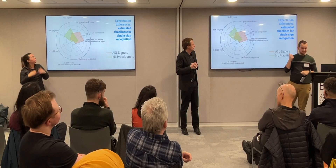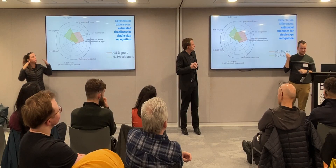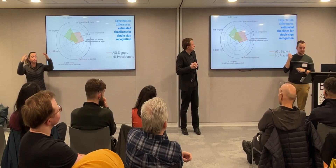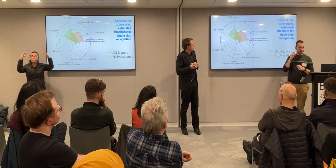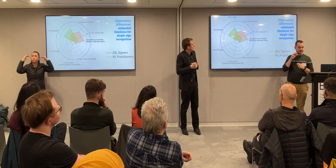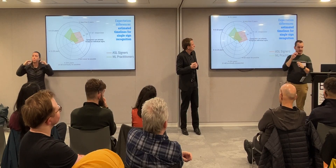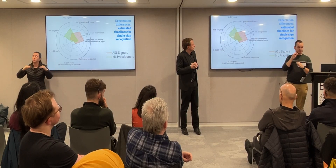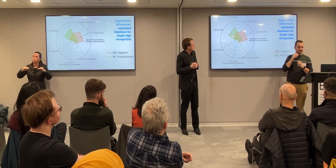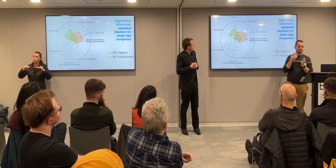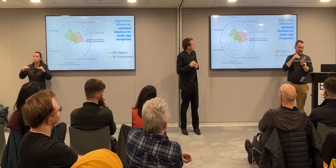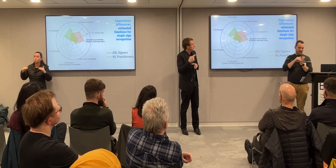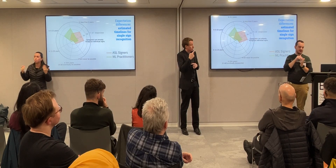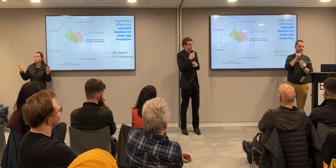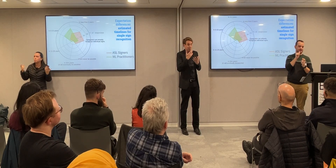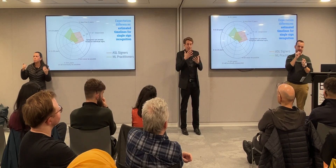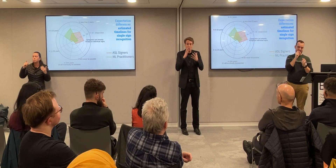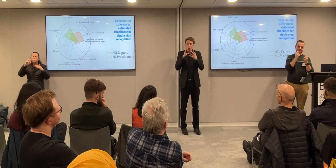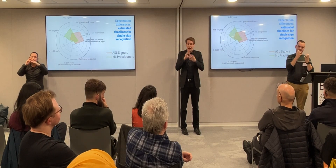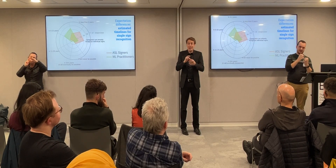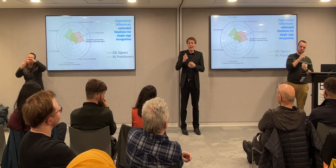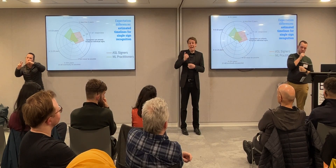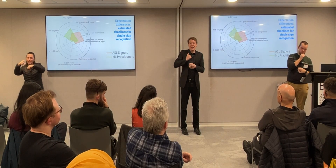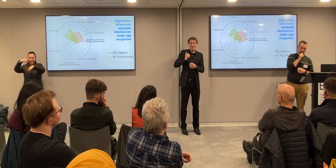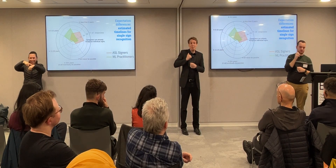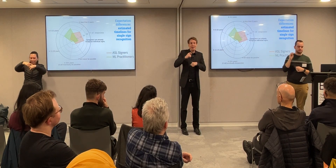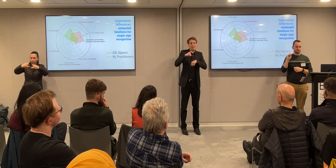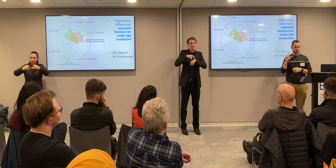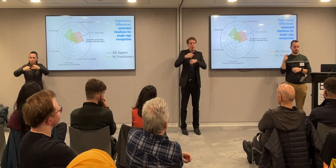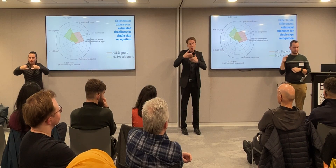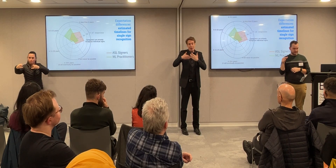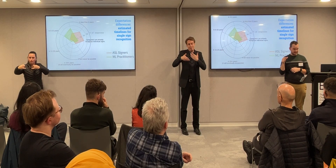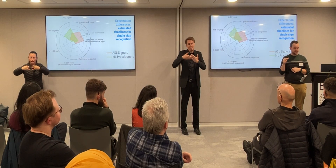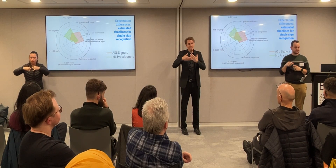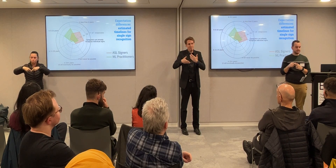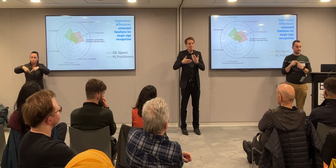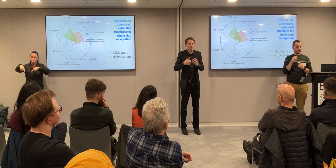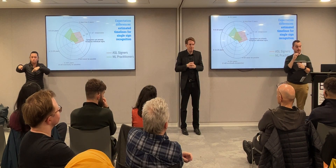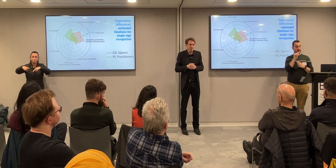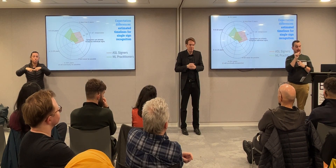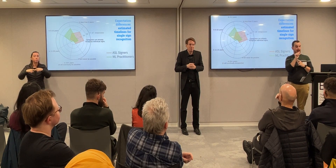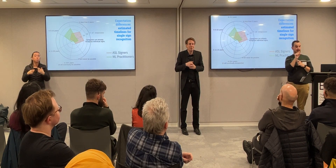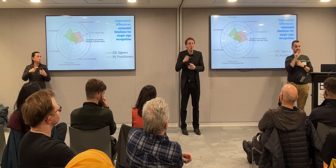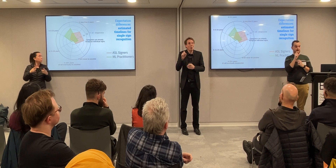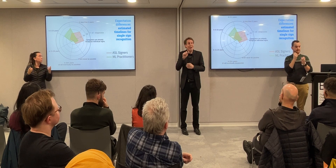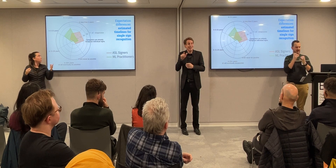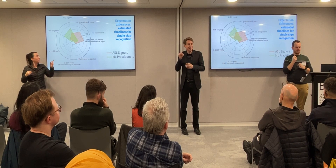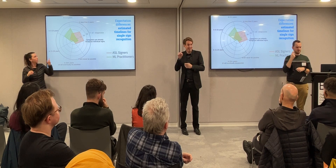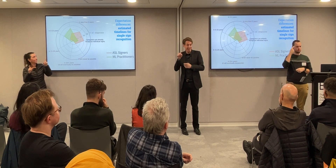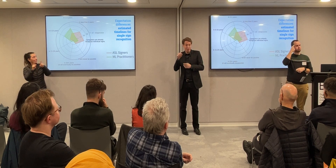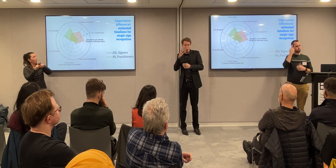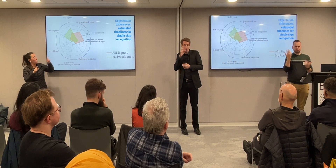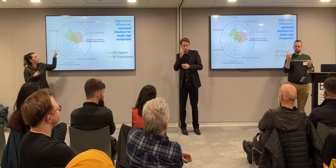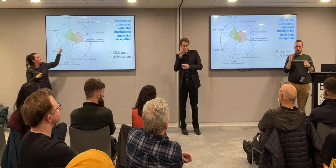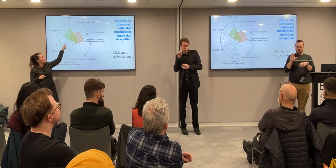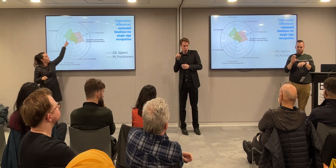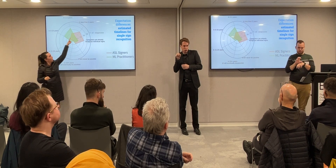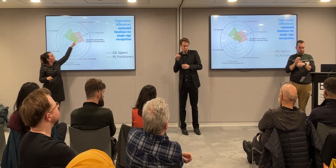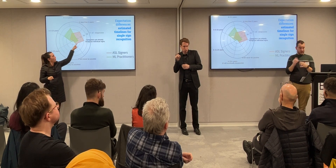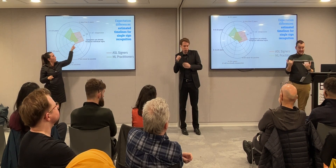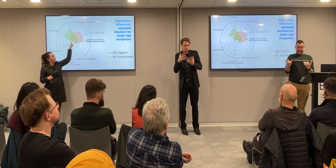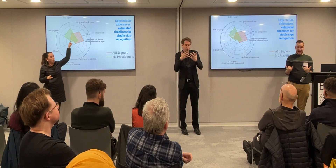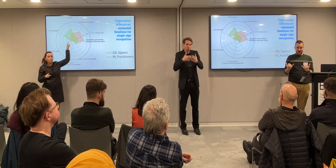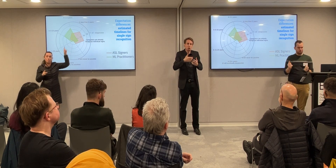expectation differences for timelines. Again, the ASL signers are orange and the machine learning practitioners are